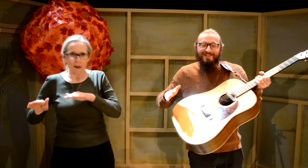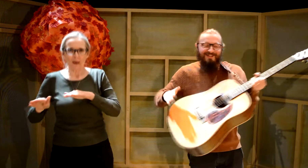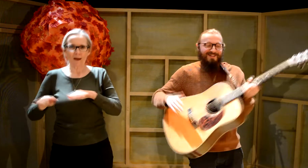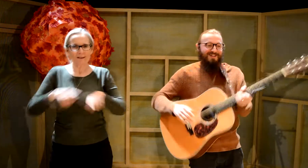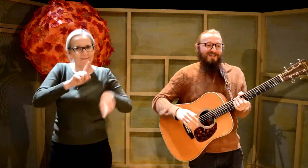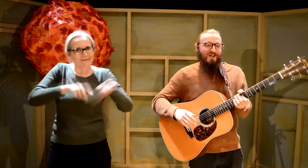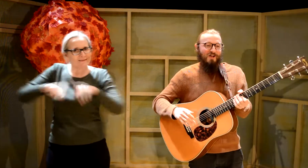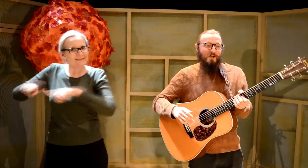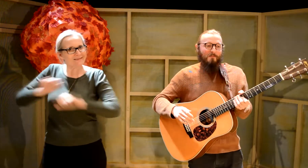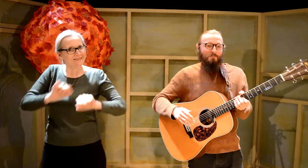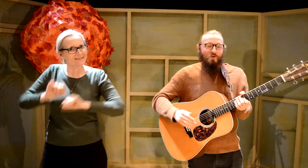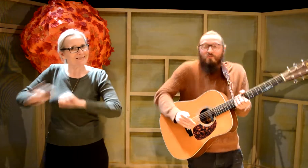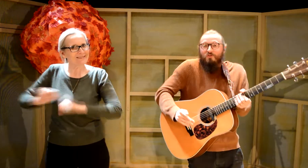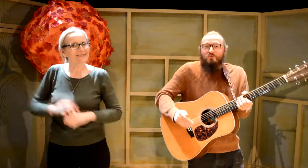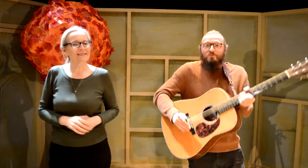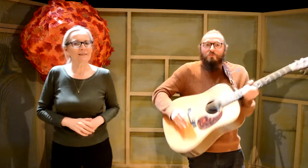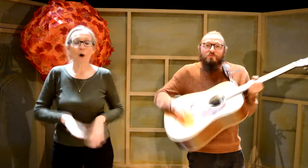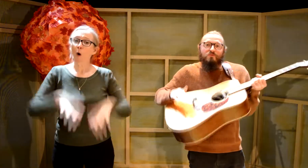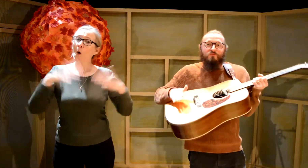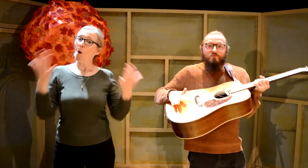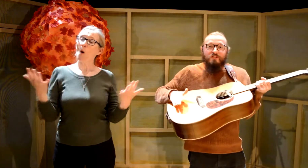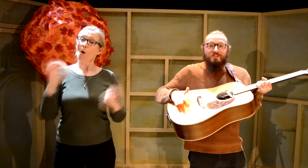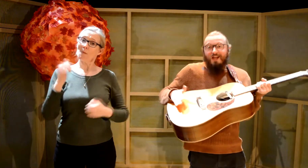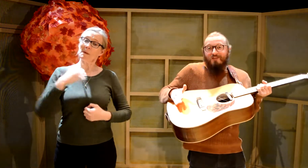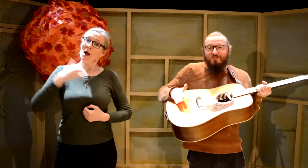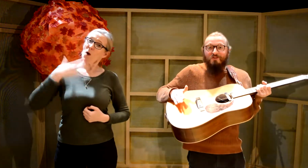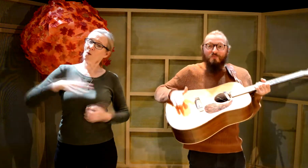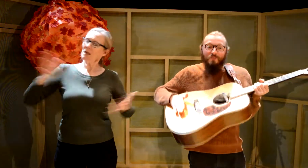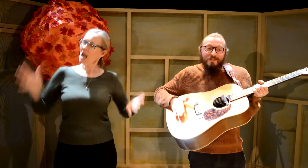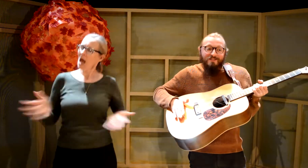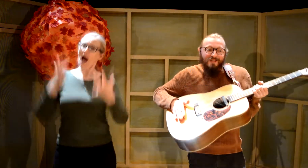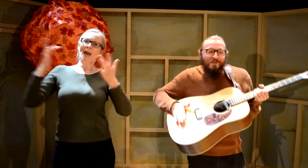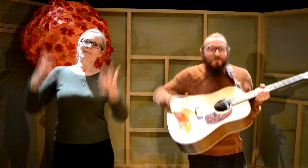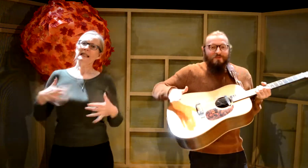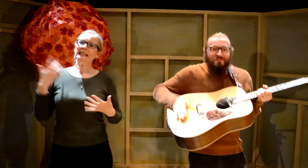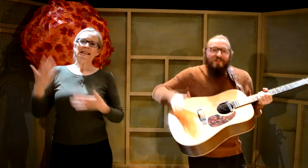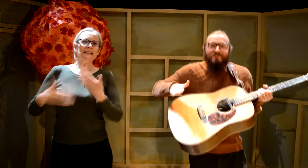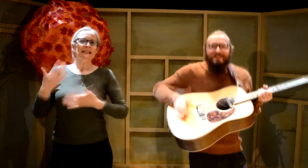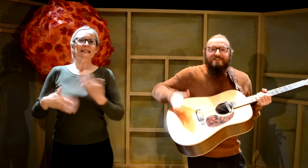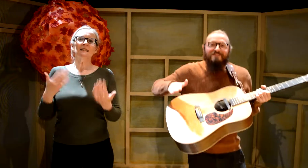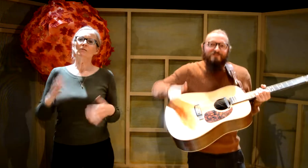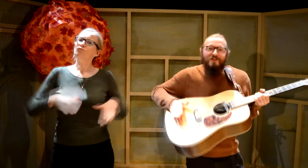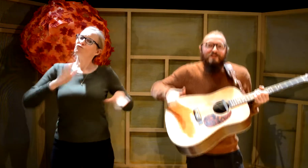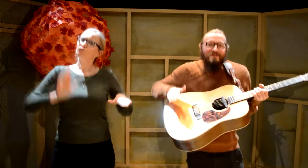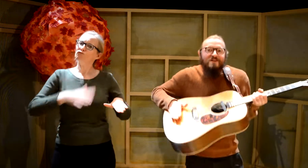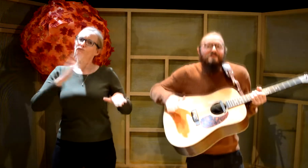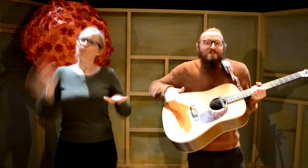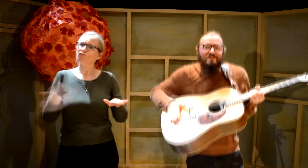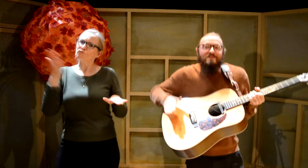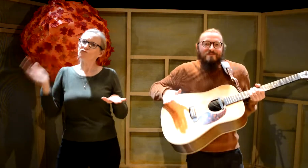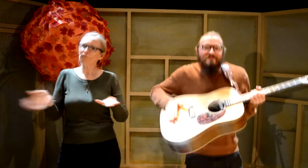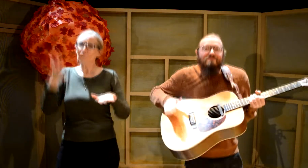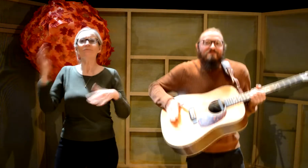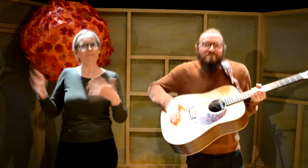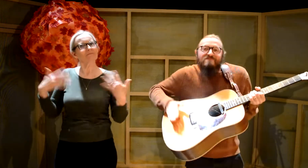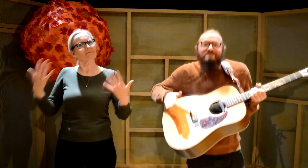Okay. Or if I just wanted something really lively and upbeat, maybe I just have a nice